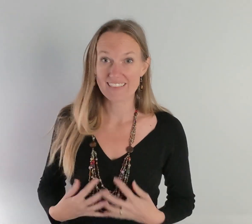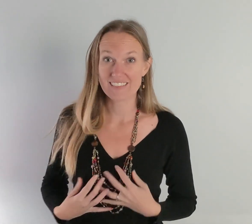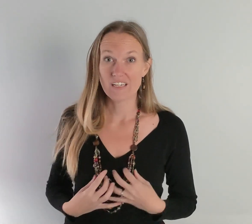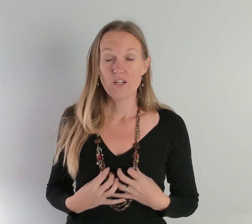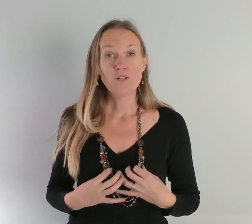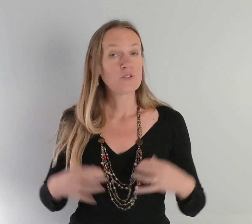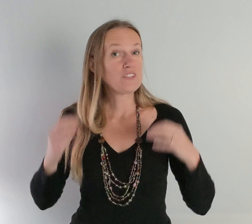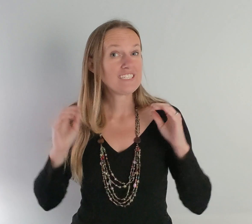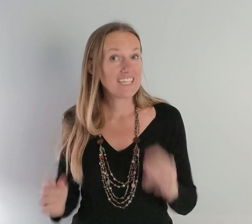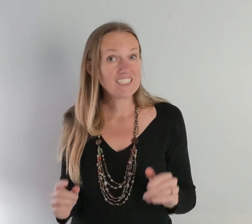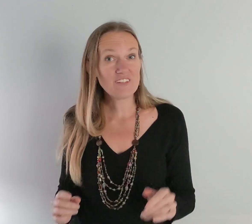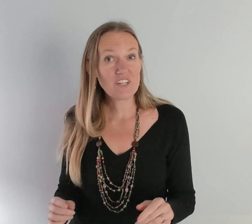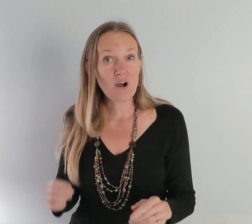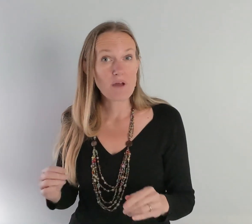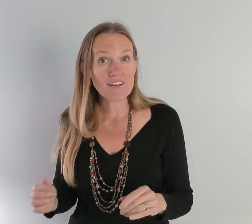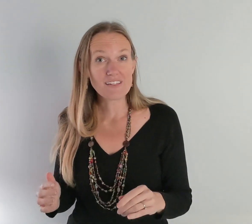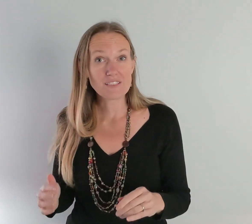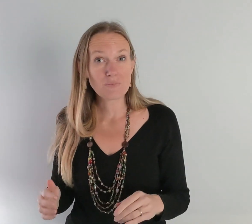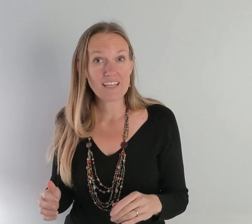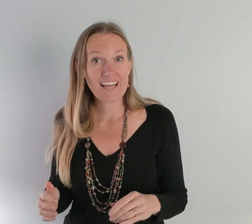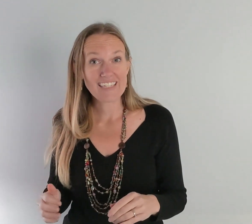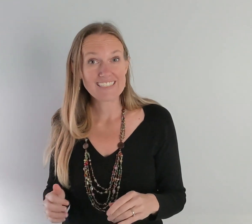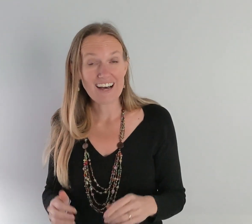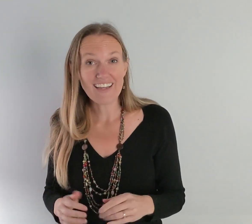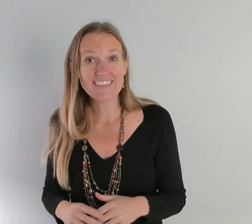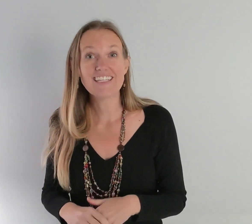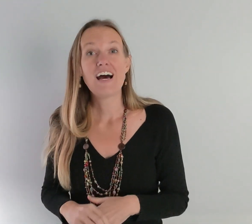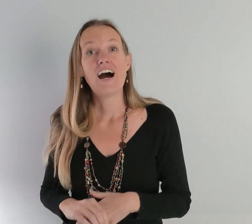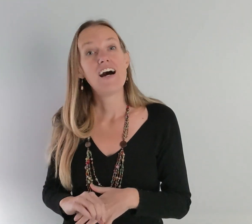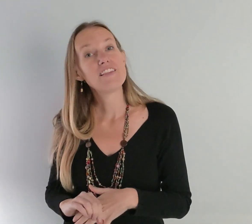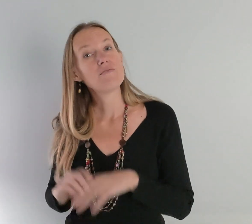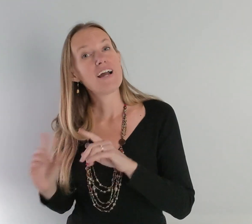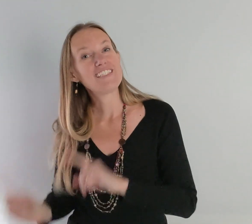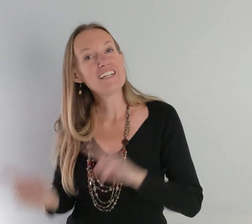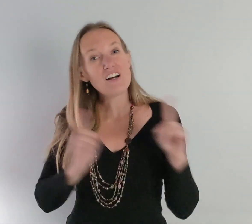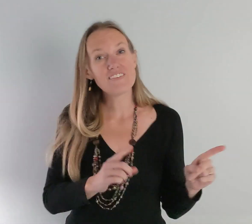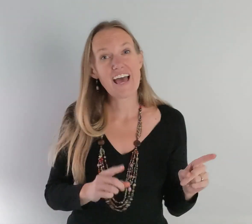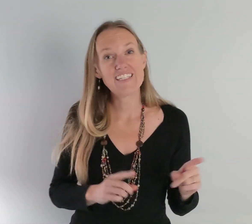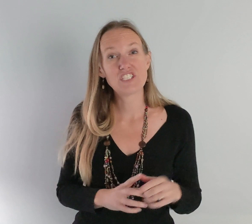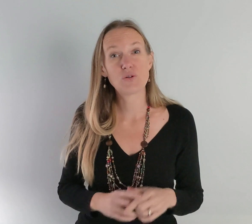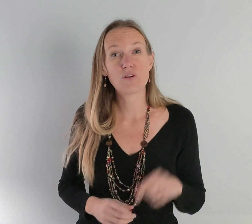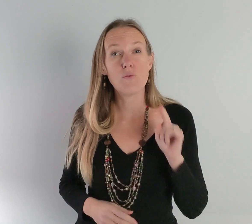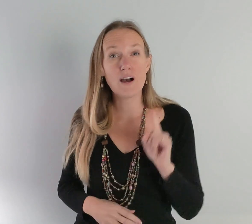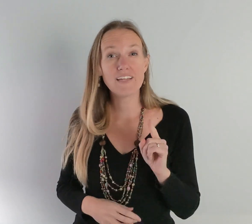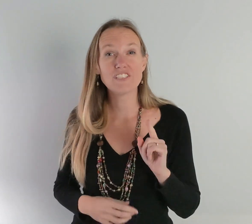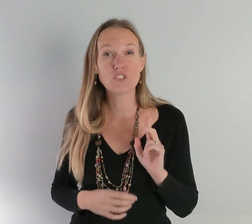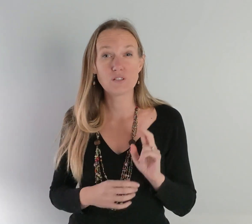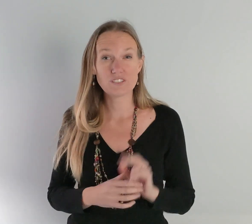Grant. So in today's video, I'm not going to explain any signs. I did all of that in tutorial 1 and tutorial